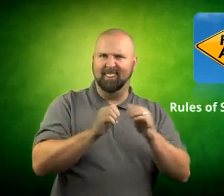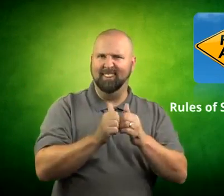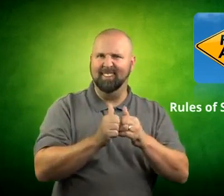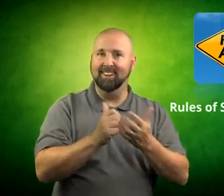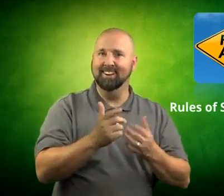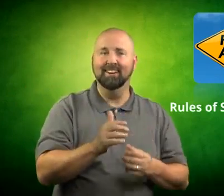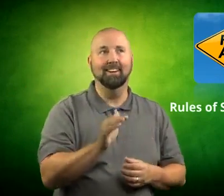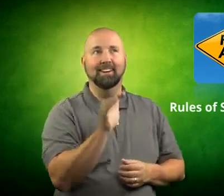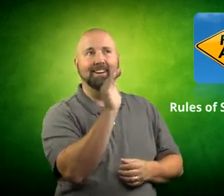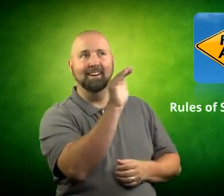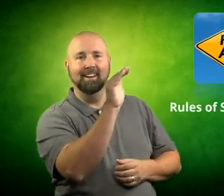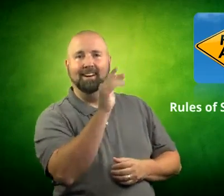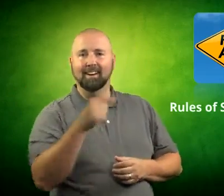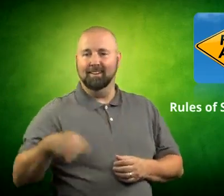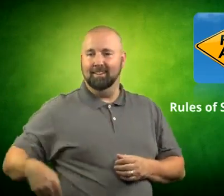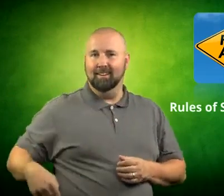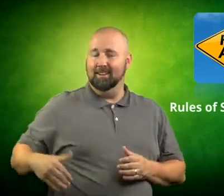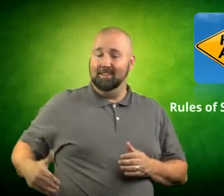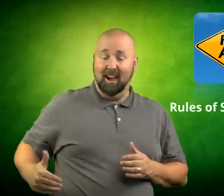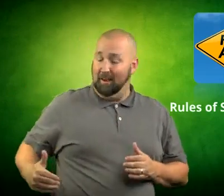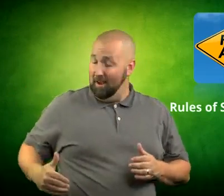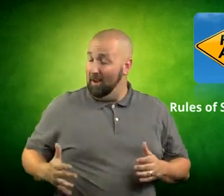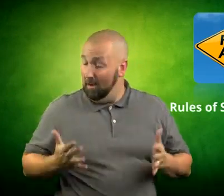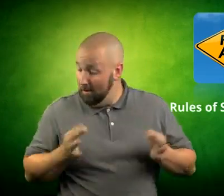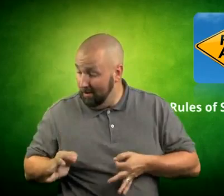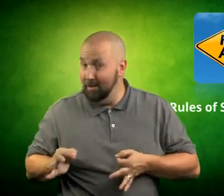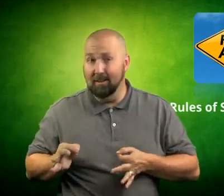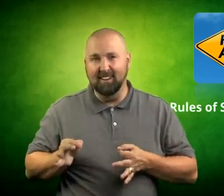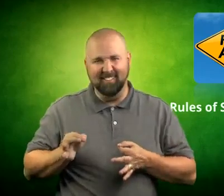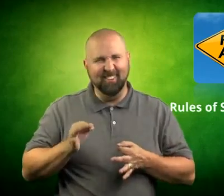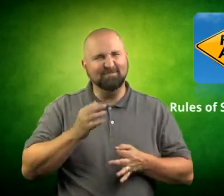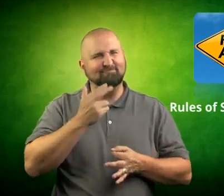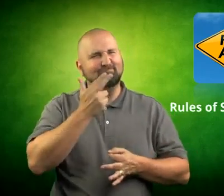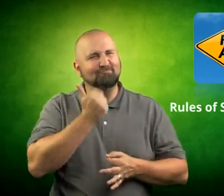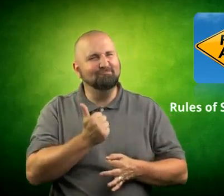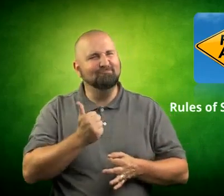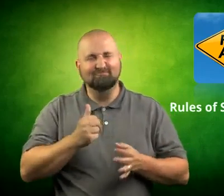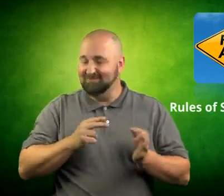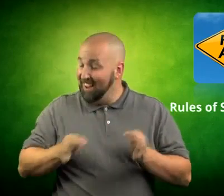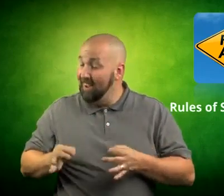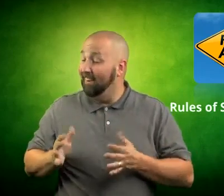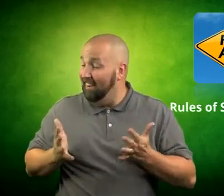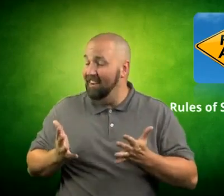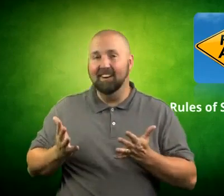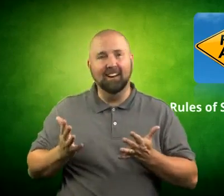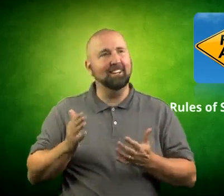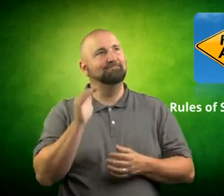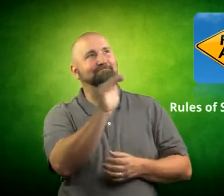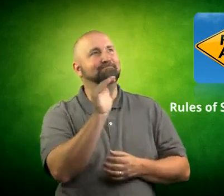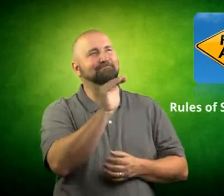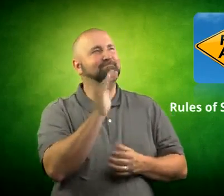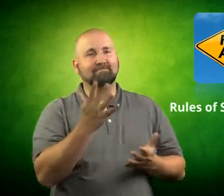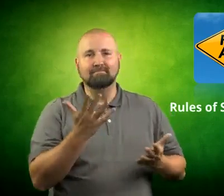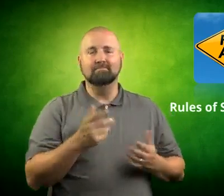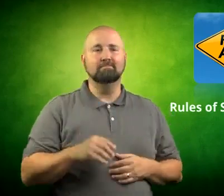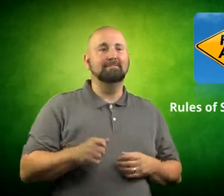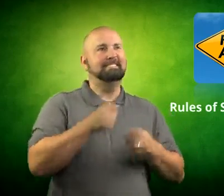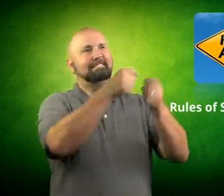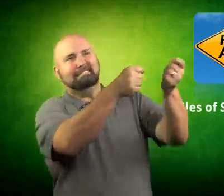and of course a little child may not be able to reach their shoulder, so of course they may tap you on the hip. They may even